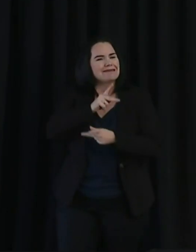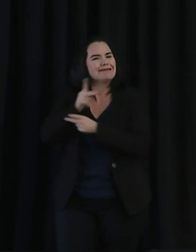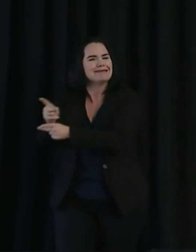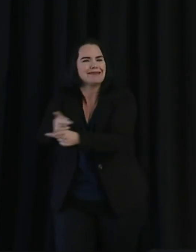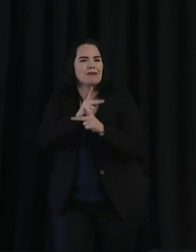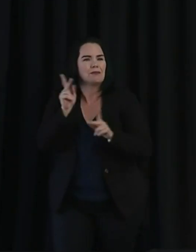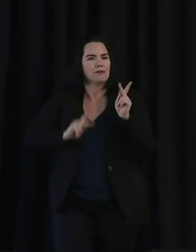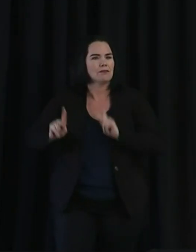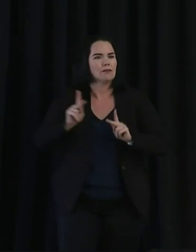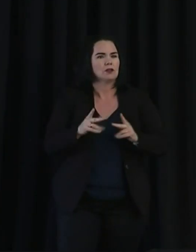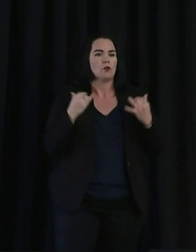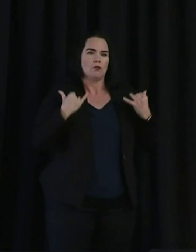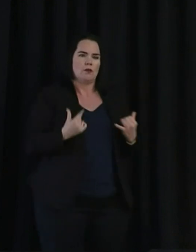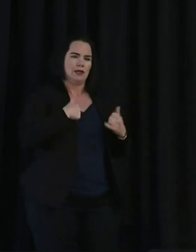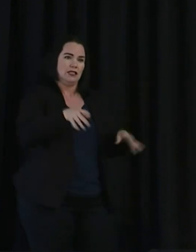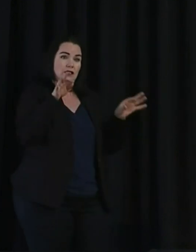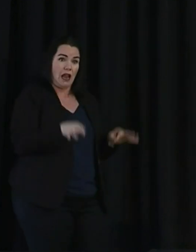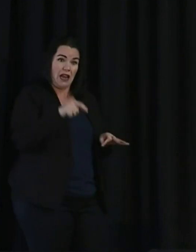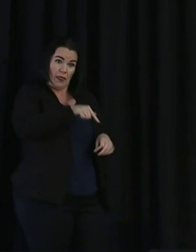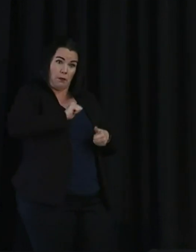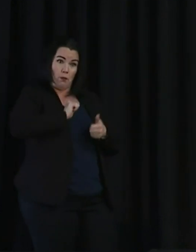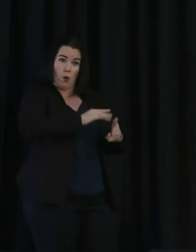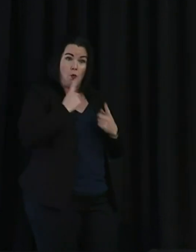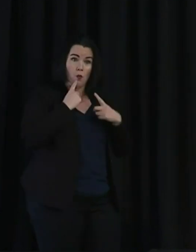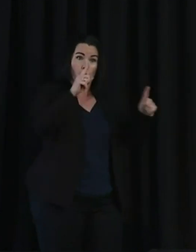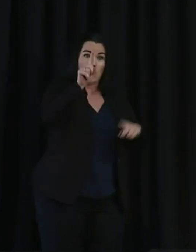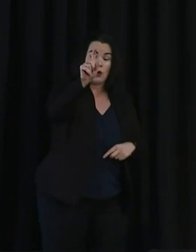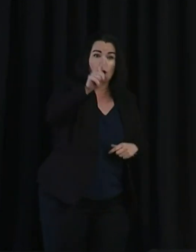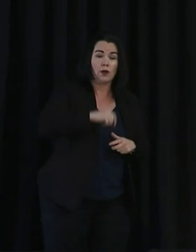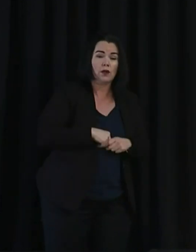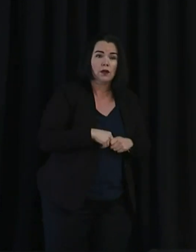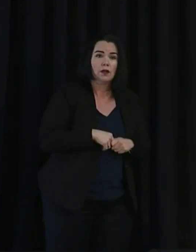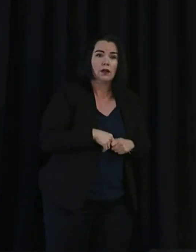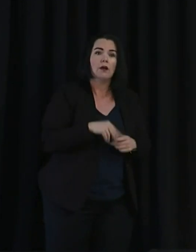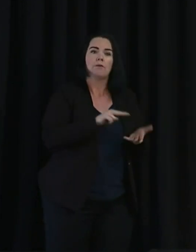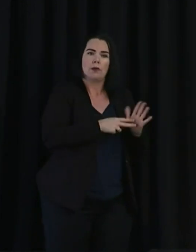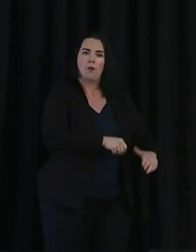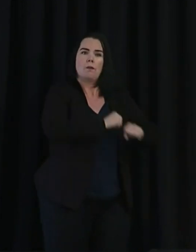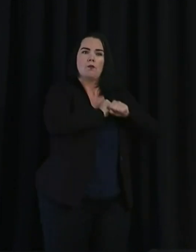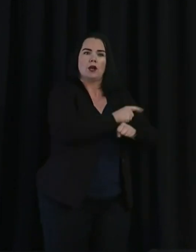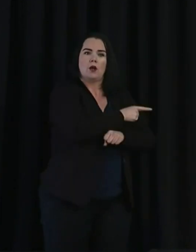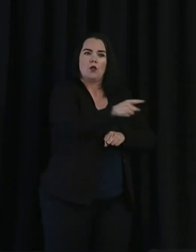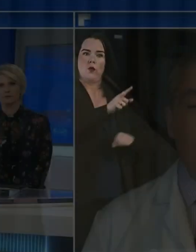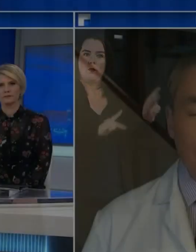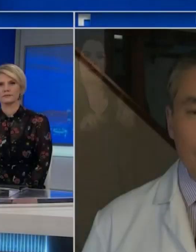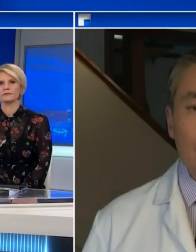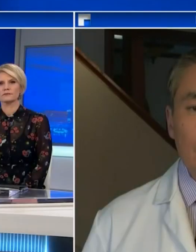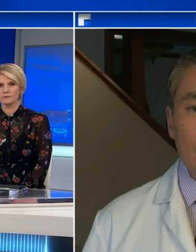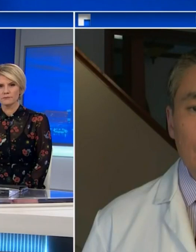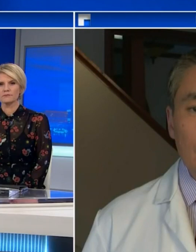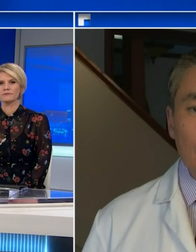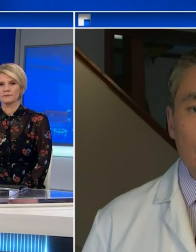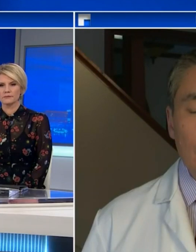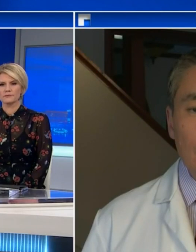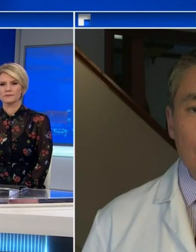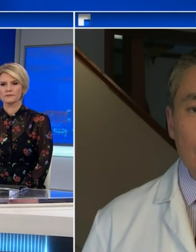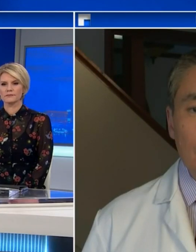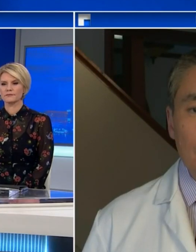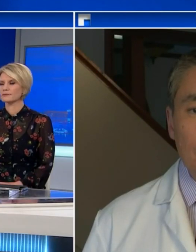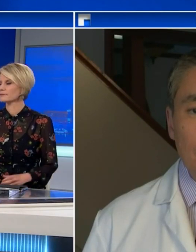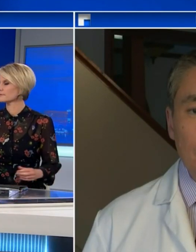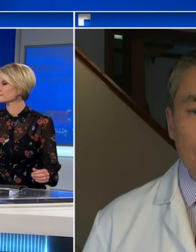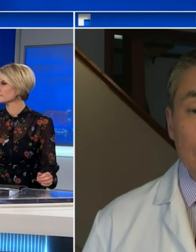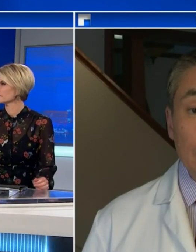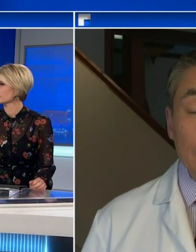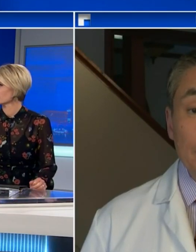for all, does this regimen work so that we can protect the people who are putting themselves at risk? So a lot of hope attached to